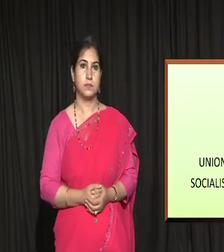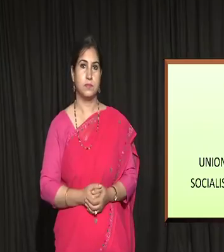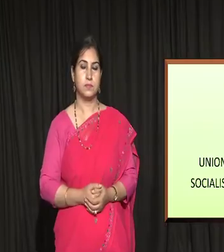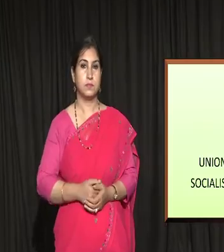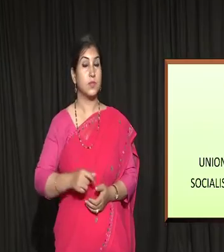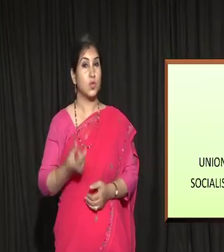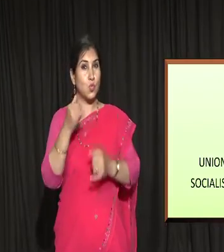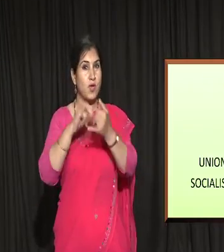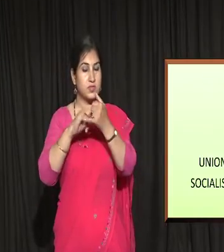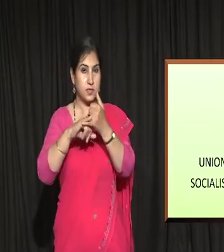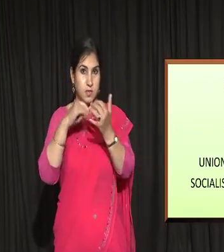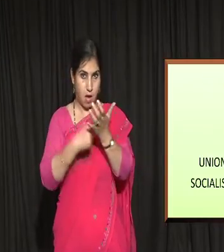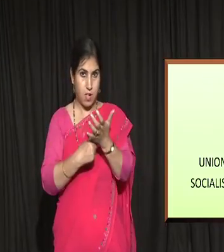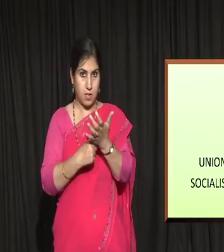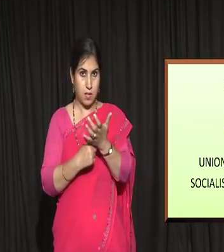The USSR